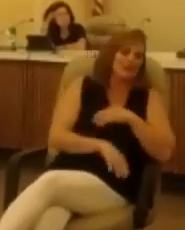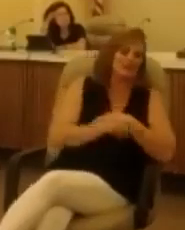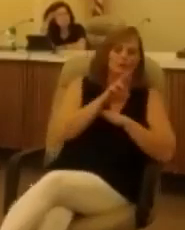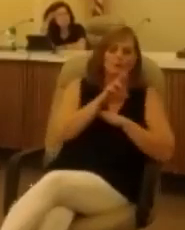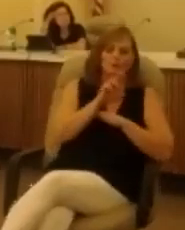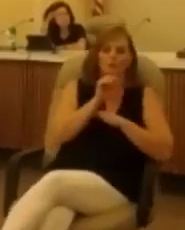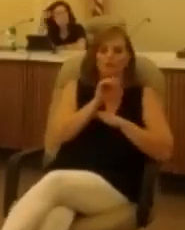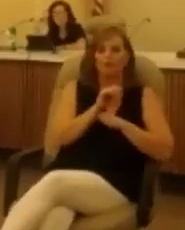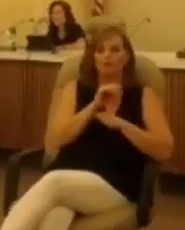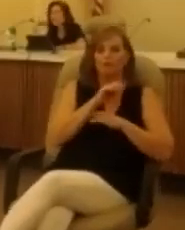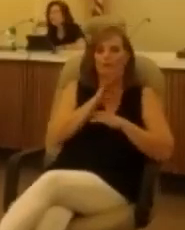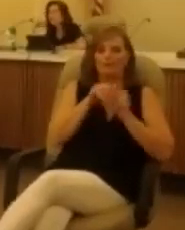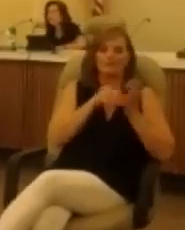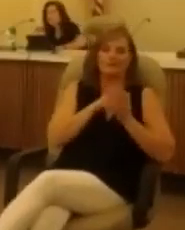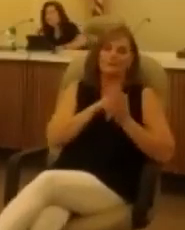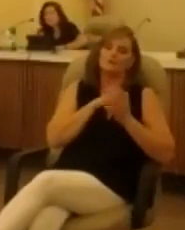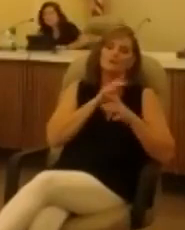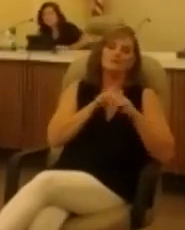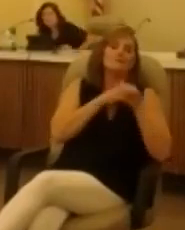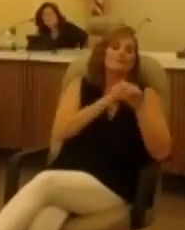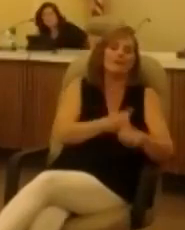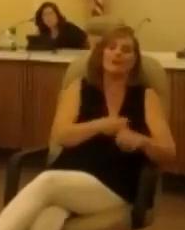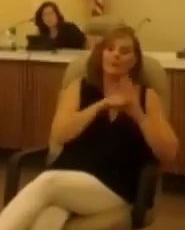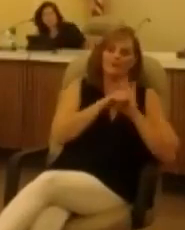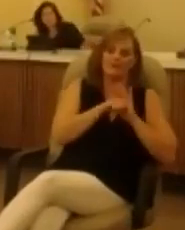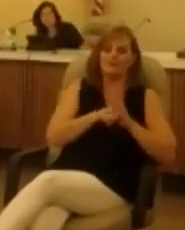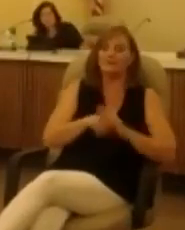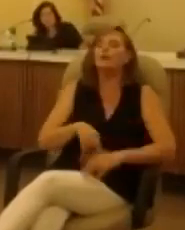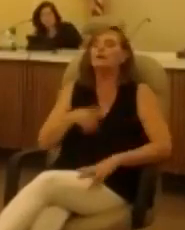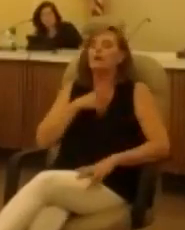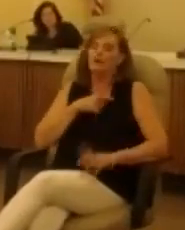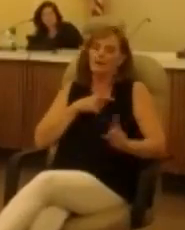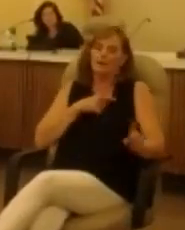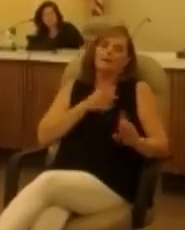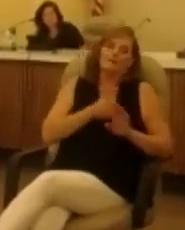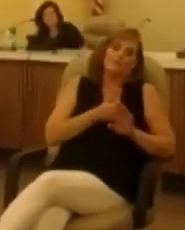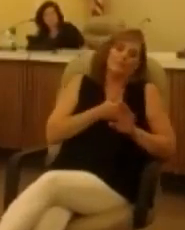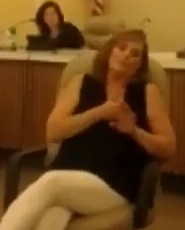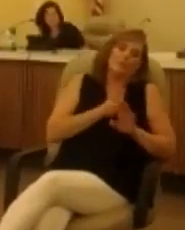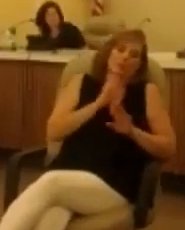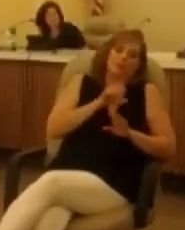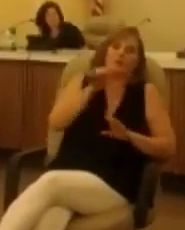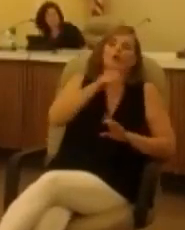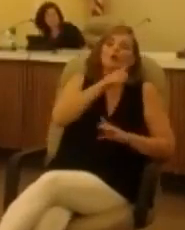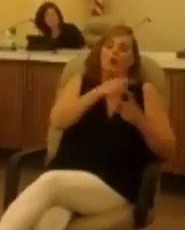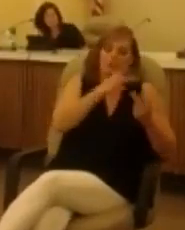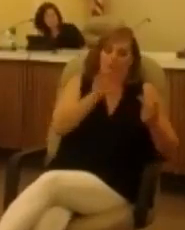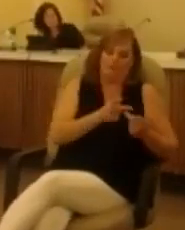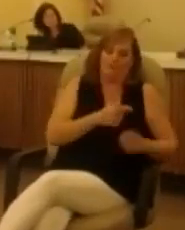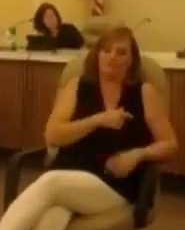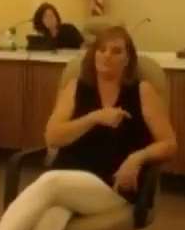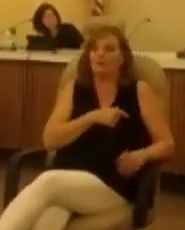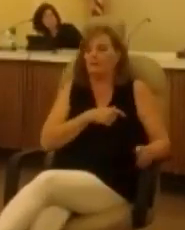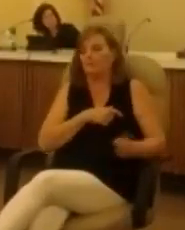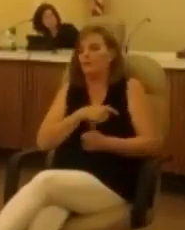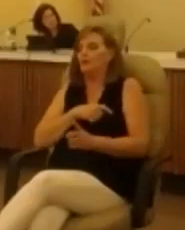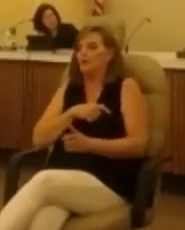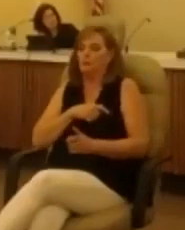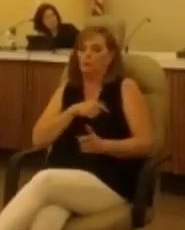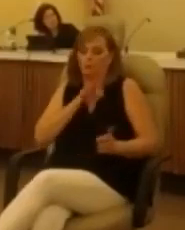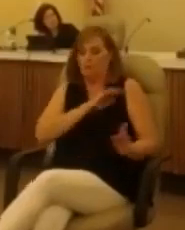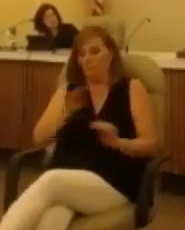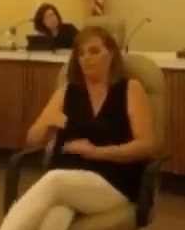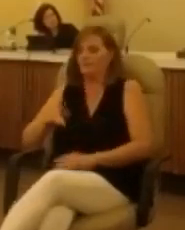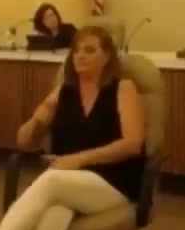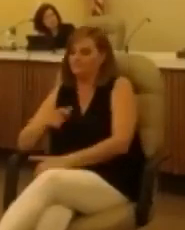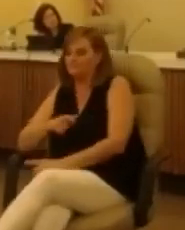signs. And the people. We moved it there from the previous location. we were able to double up lanes in Minerva Campbell Way in